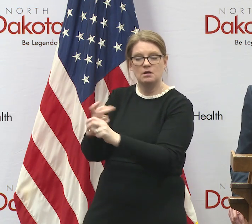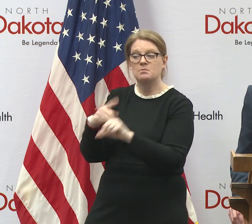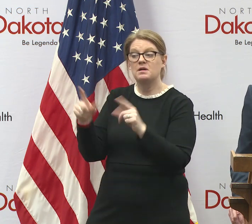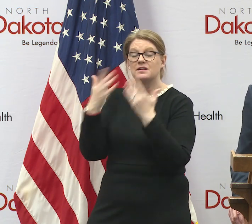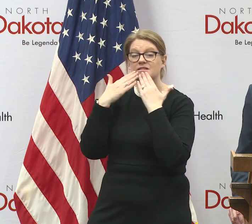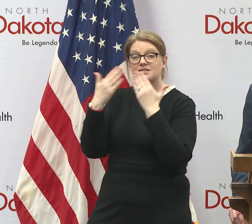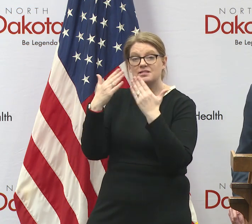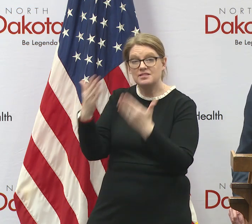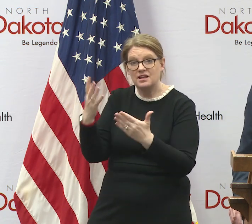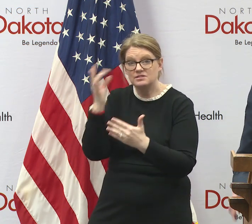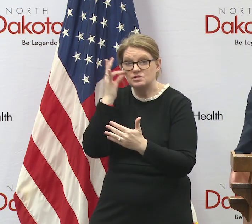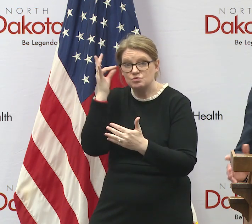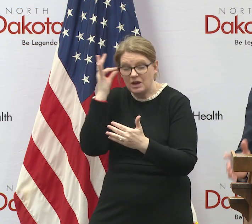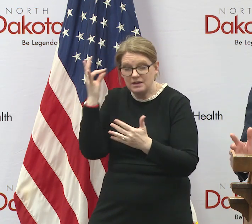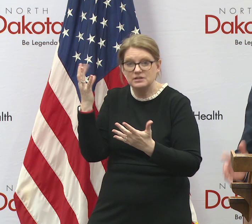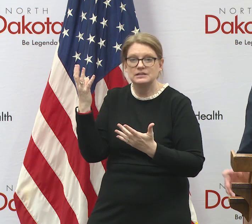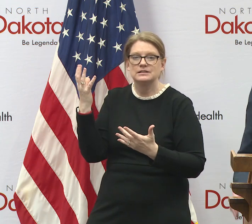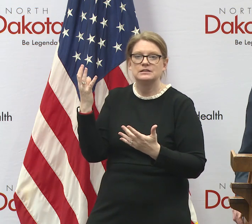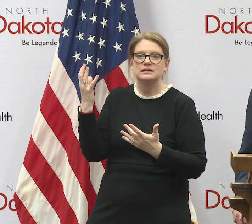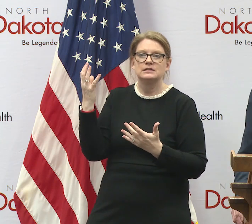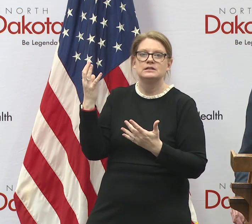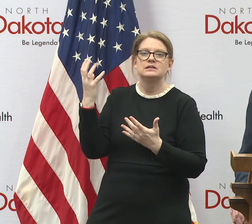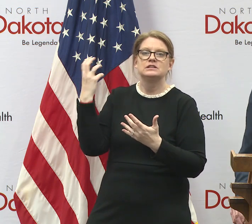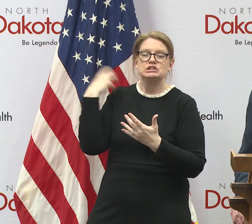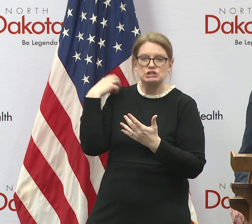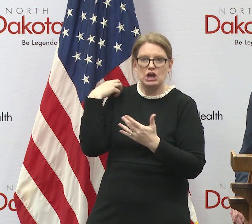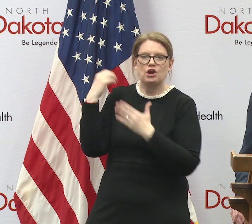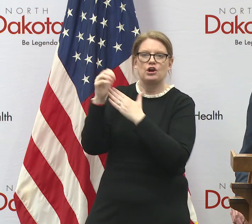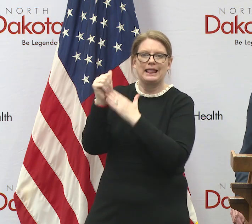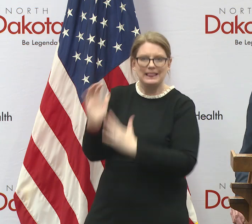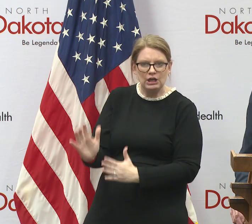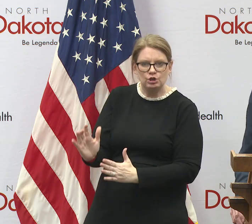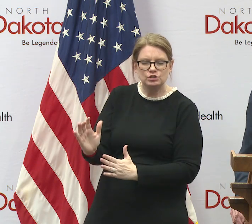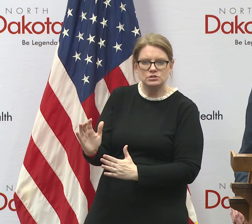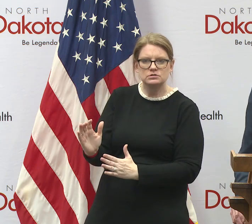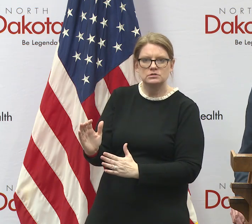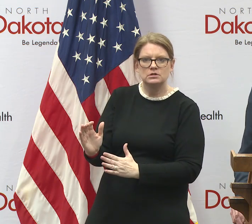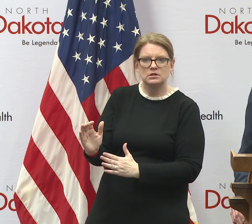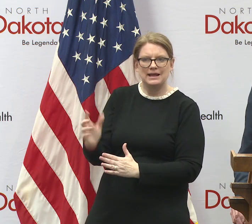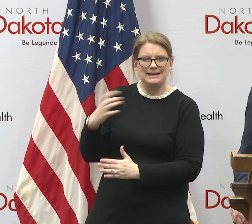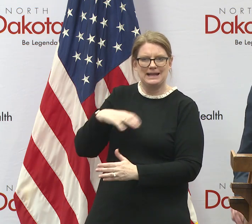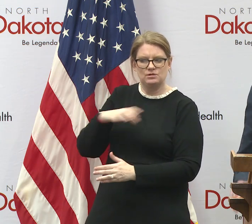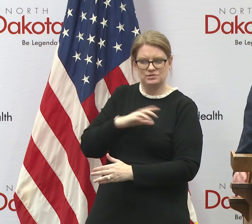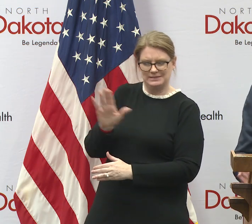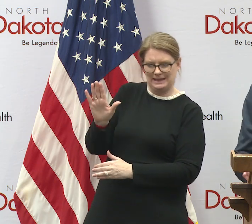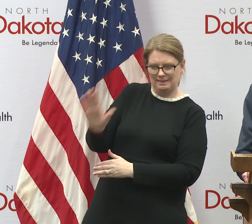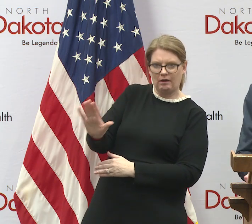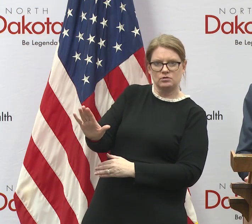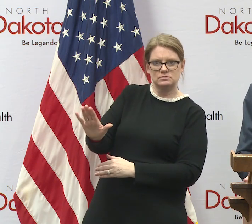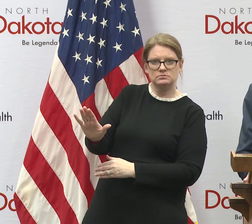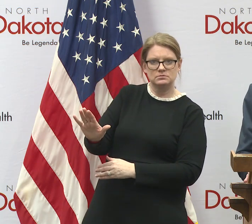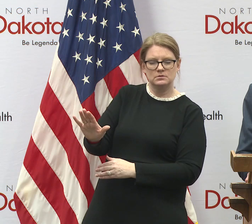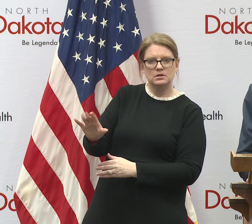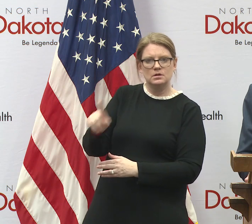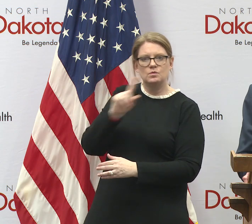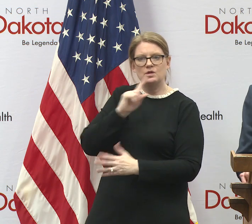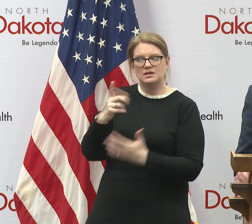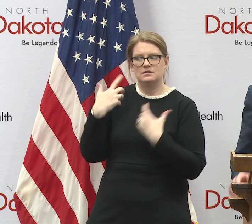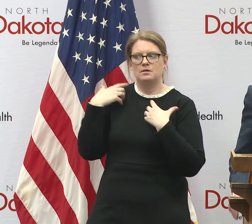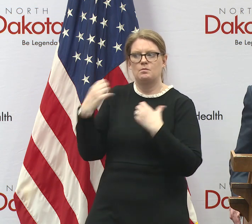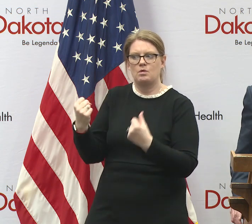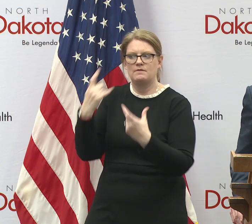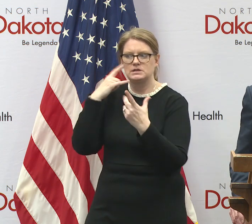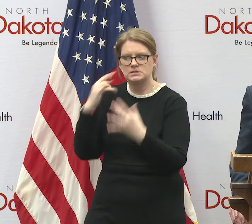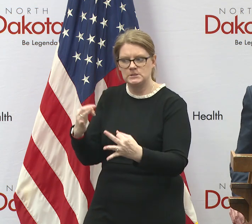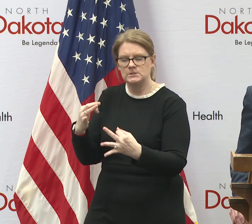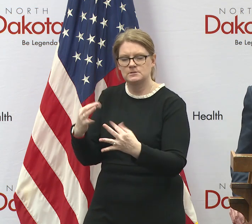and the tribal cheerleaders and their councils for taking the courageous decisions they're doing,